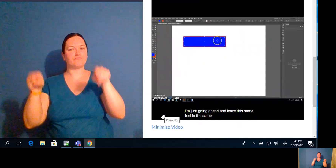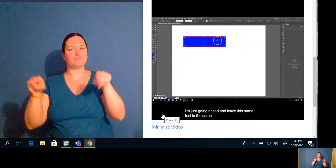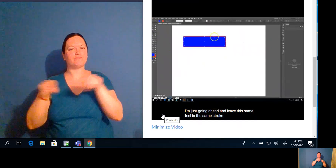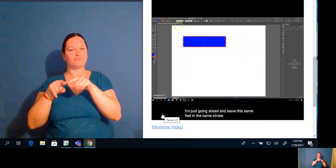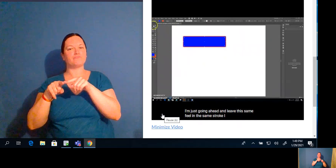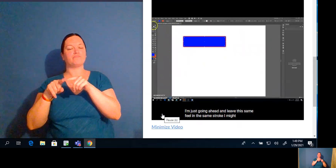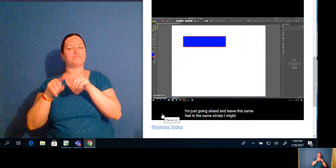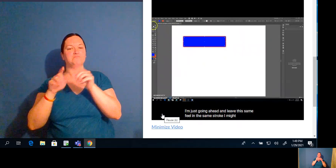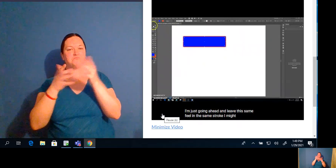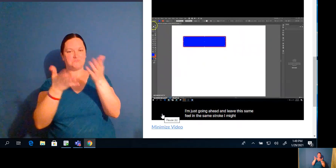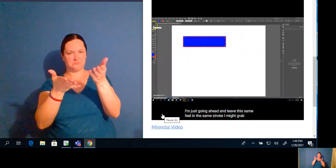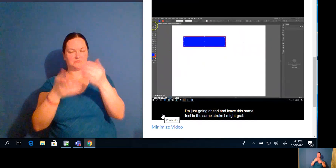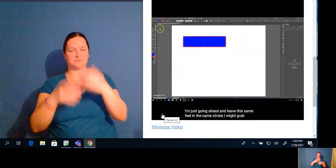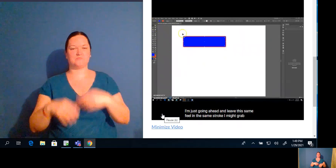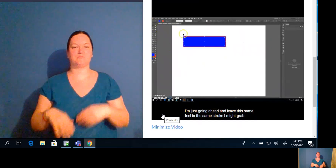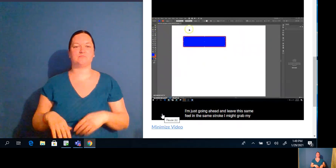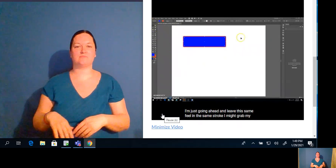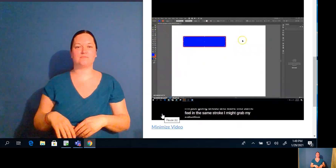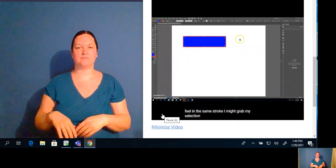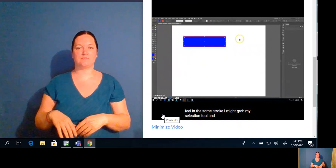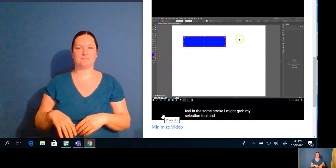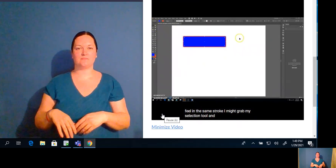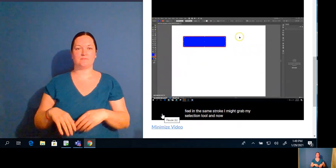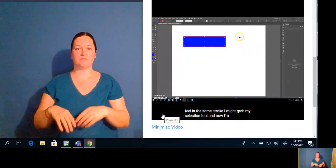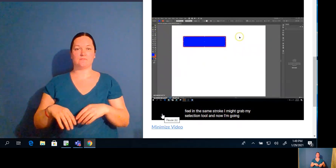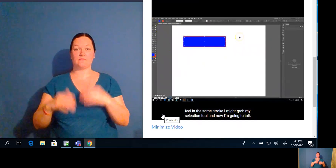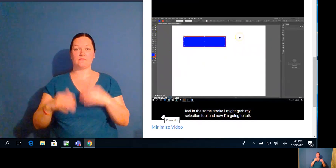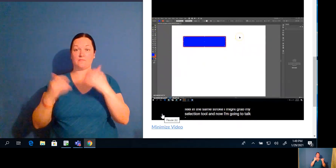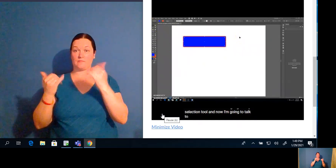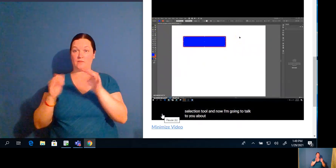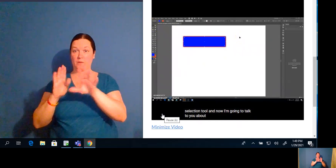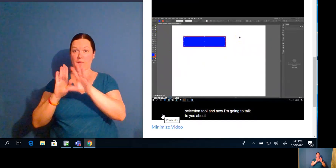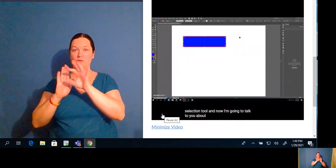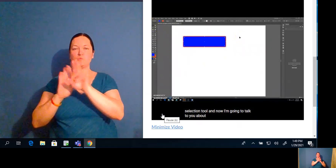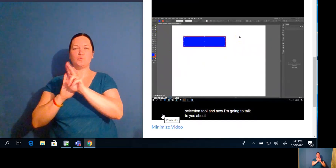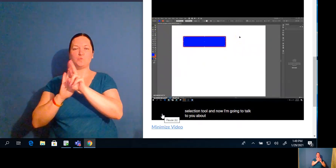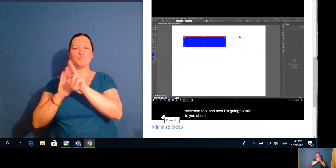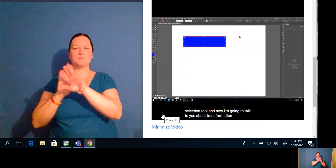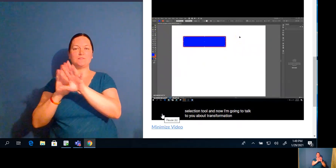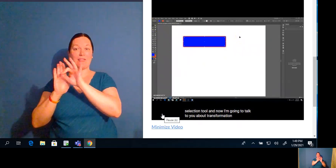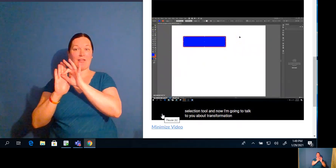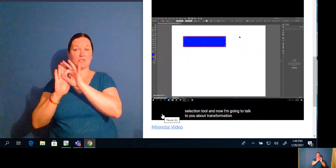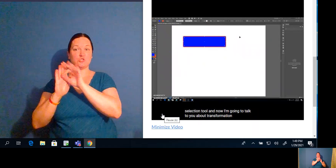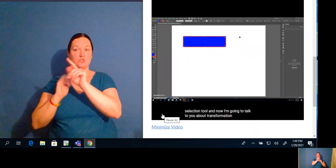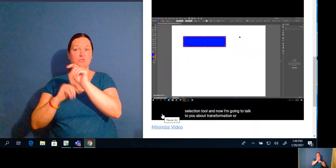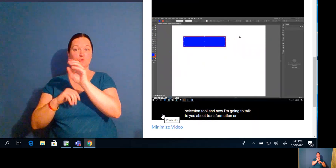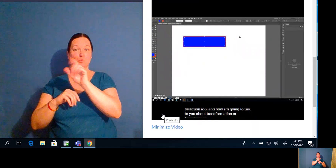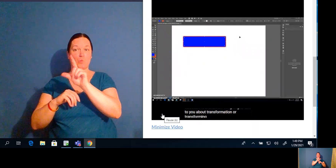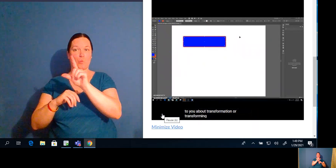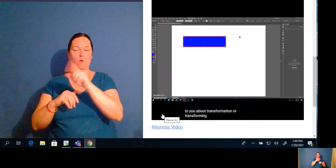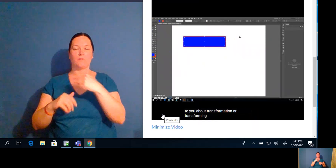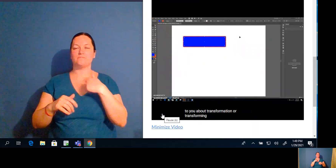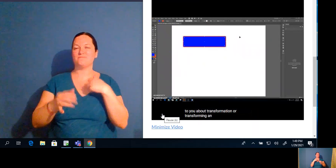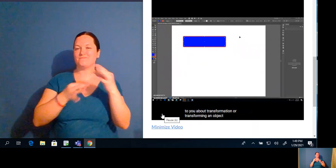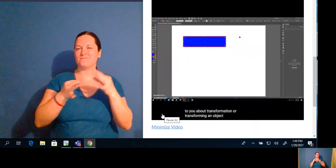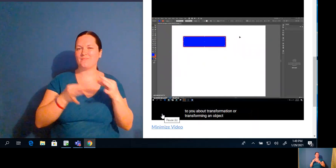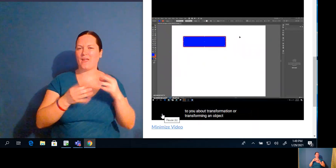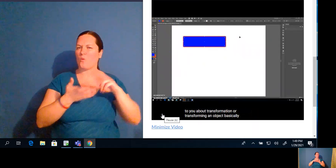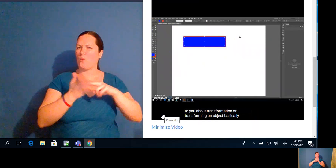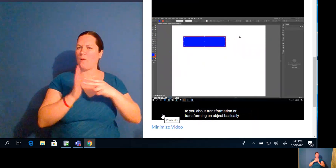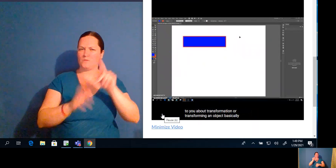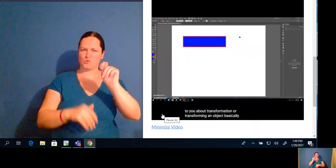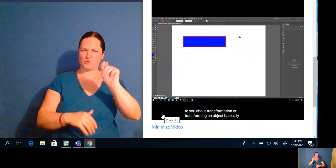same fill and the same stroke. I'm going to grab my selection tool, and now I'm going to talk to you about transformation or